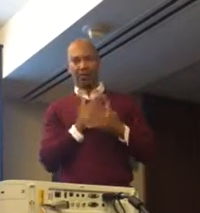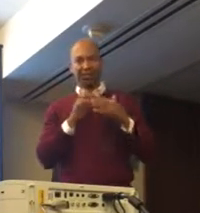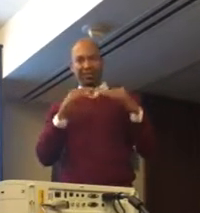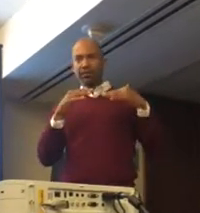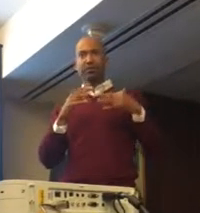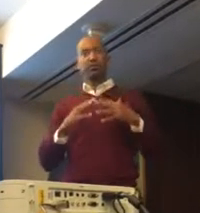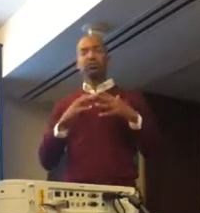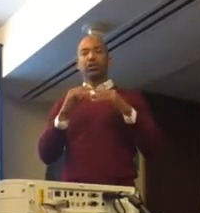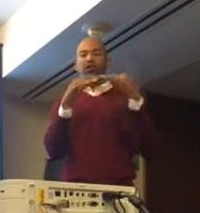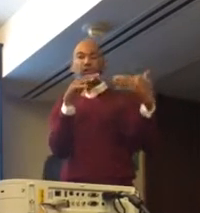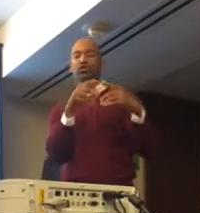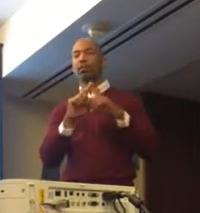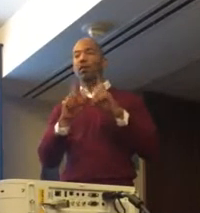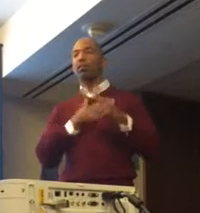I primarily, well not primarily,